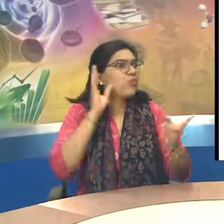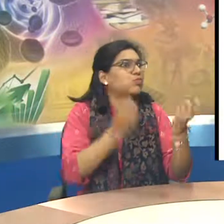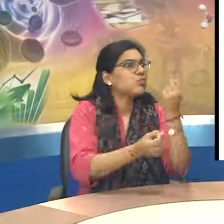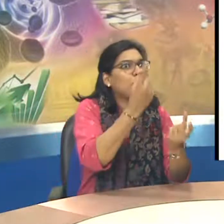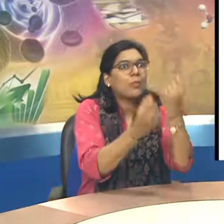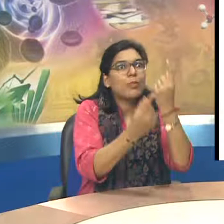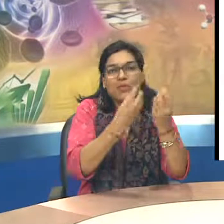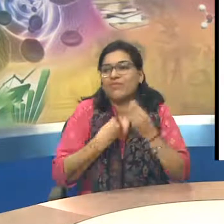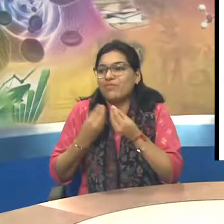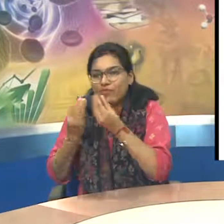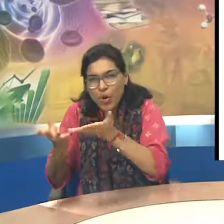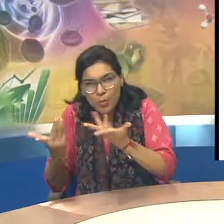or